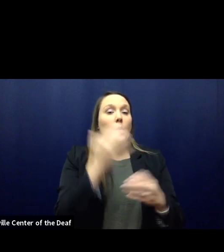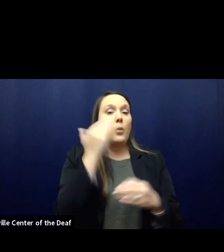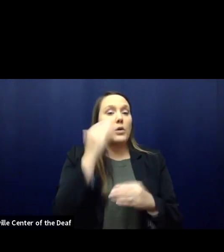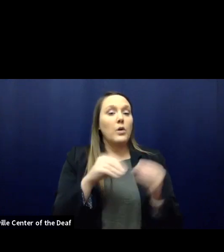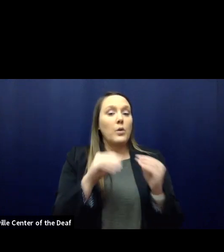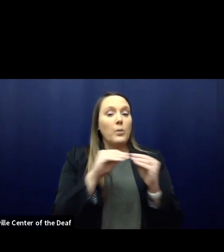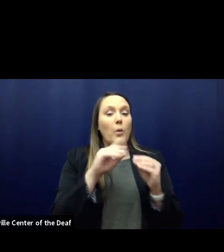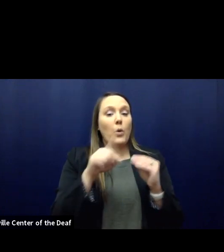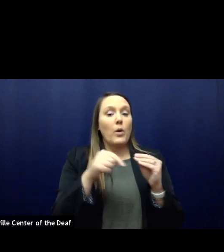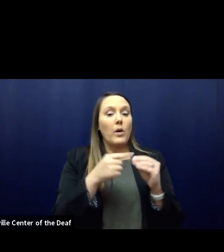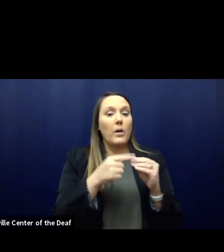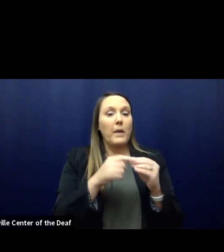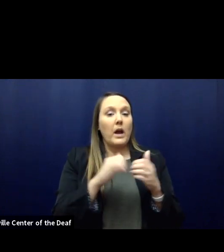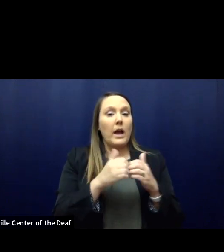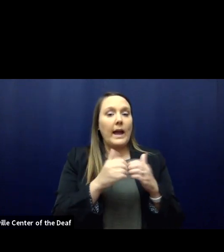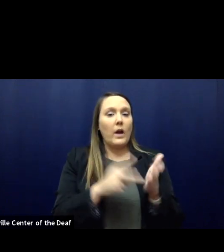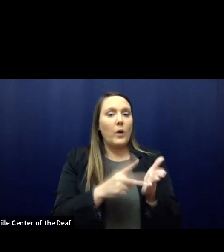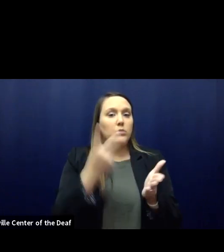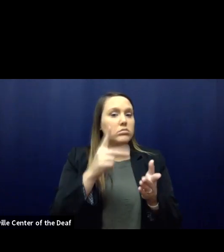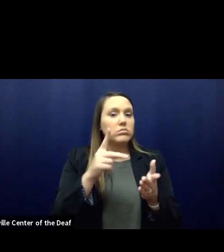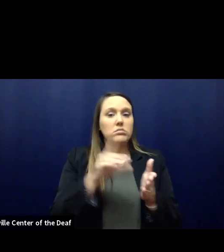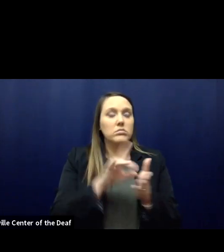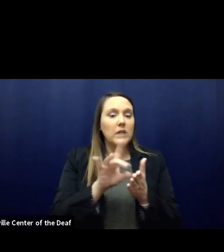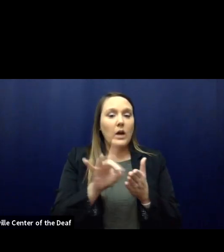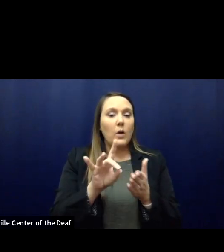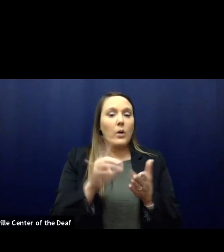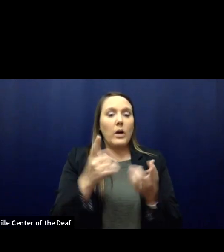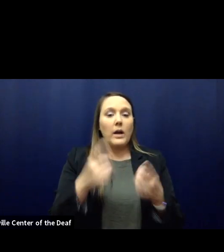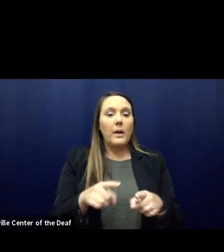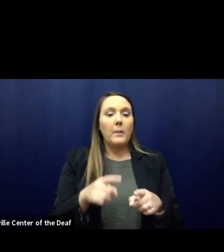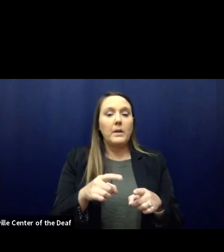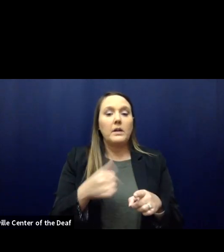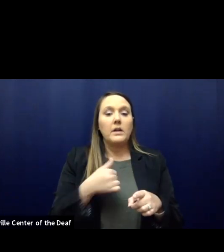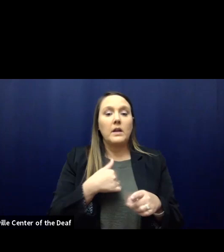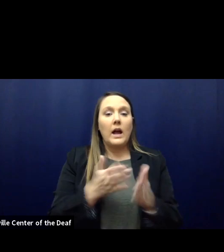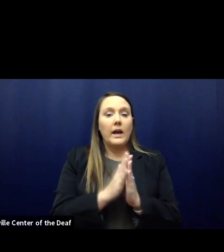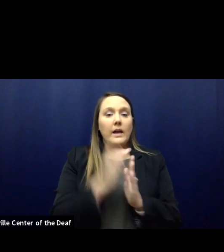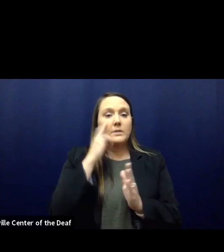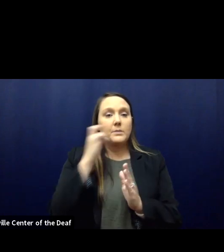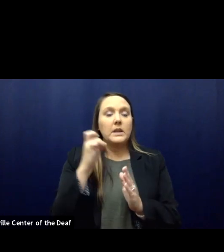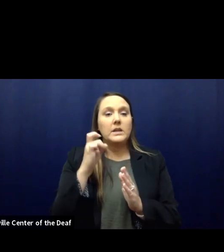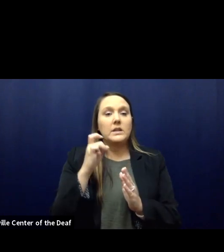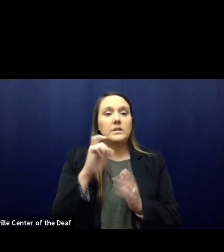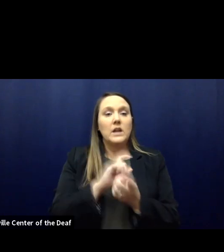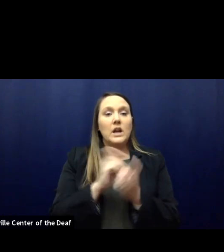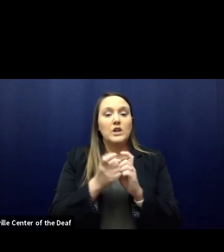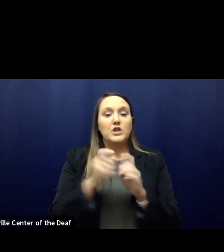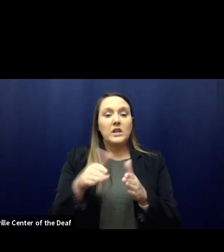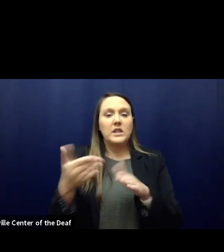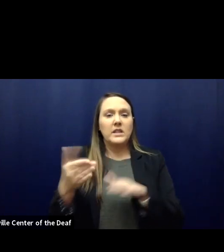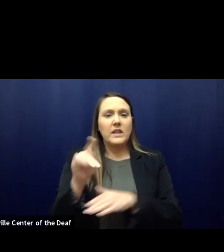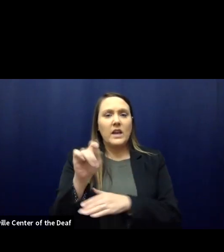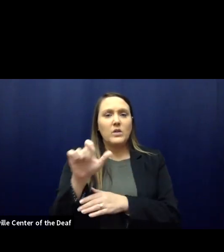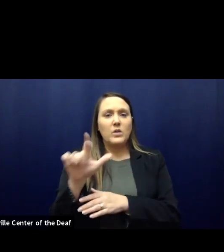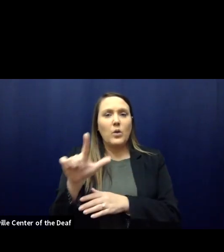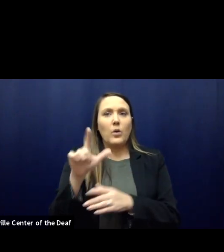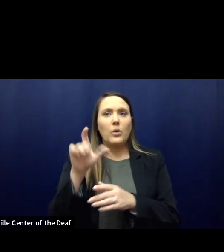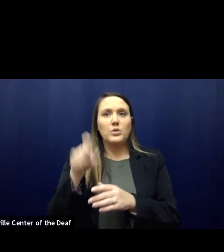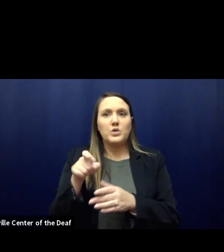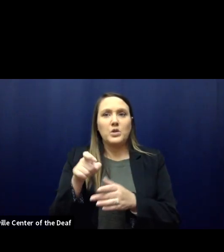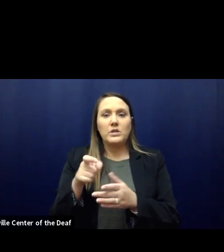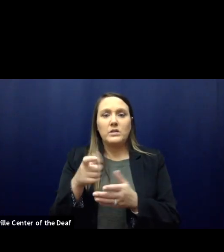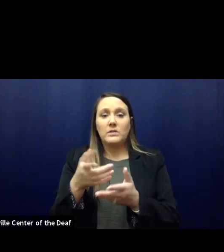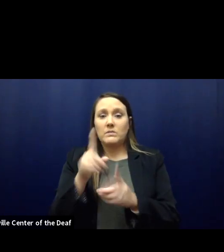those duplicates happened. Oops, it jumped up on me. Hang on just a second. I asked because a change in the death toll is sure to cause people to question the validity of any